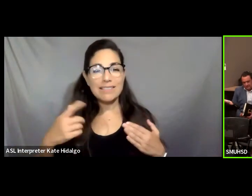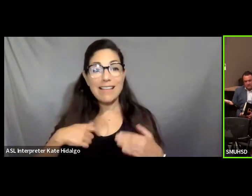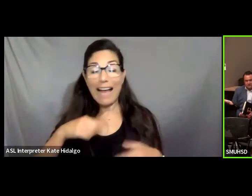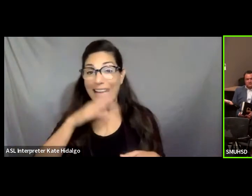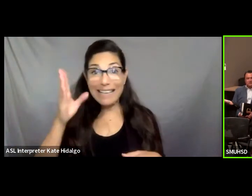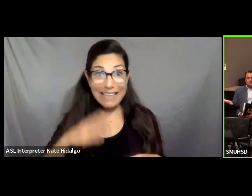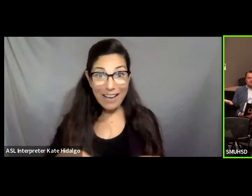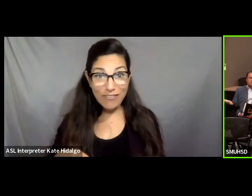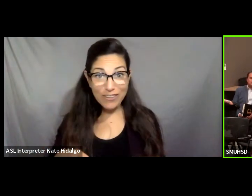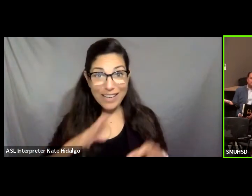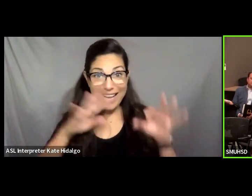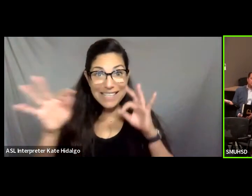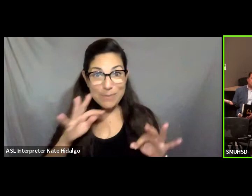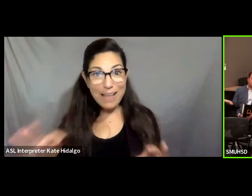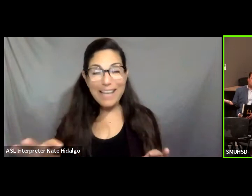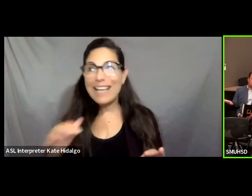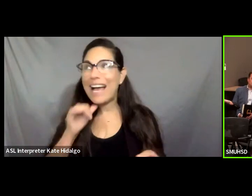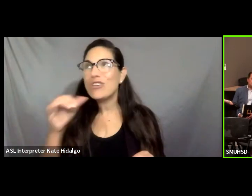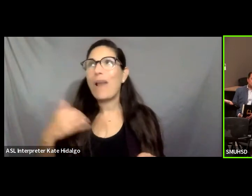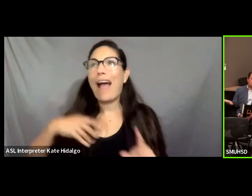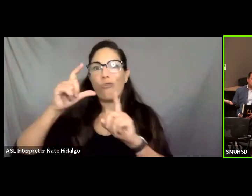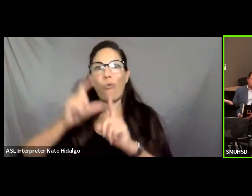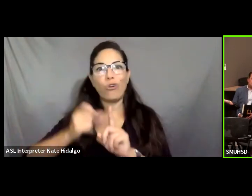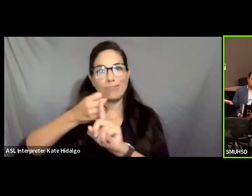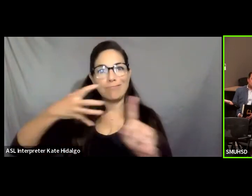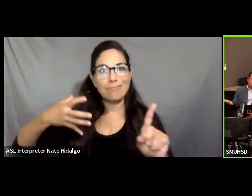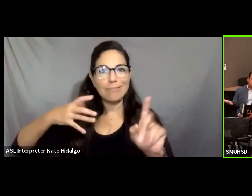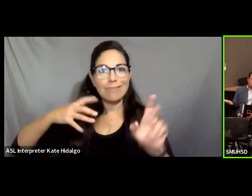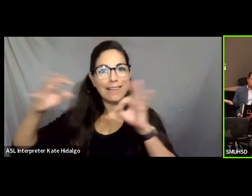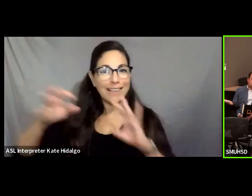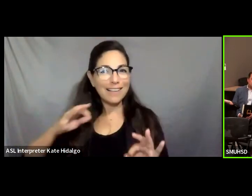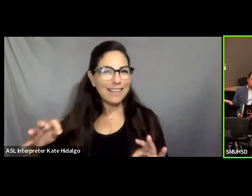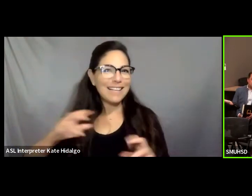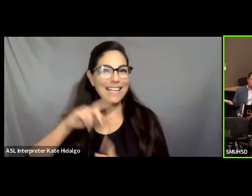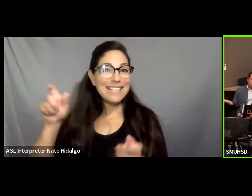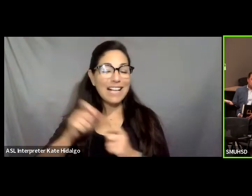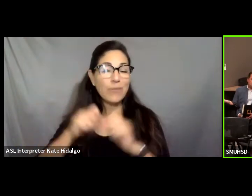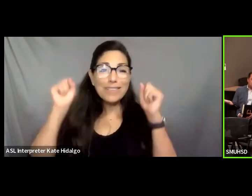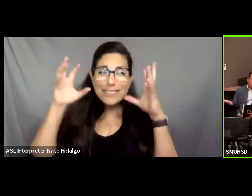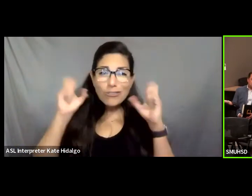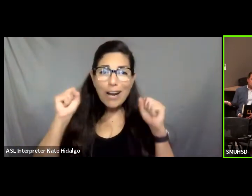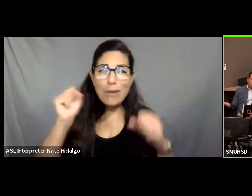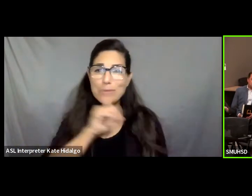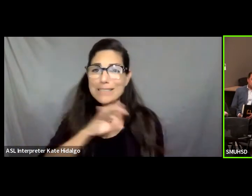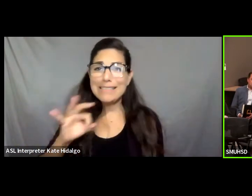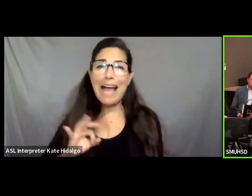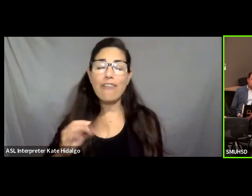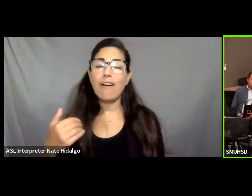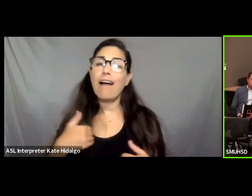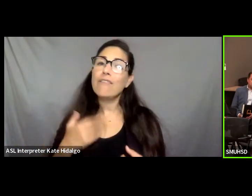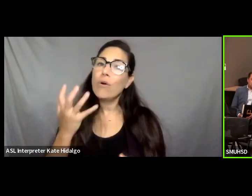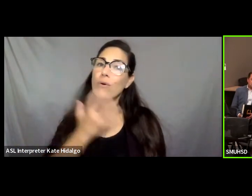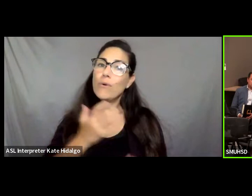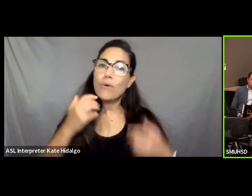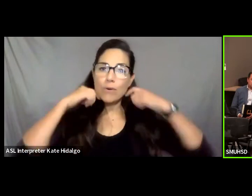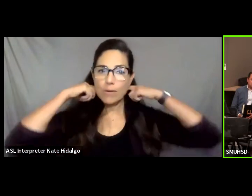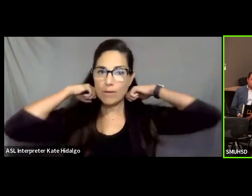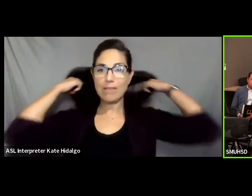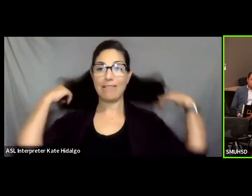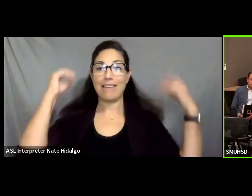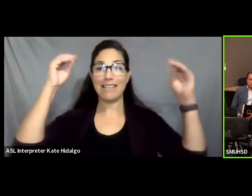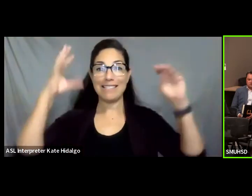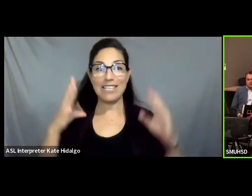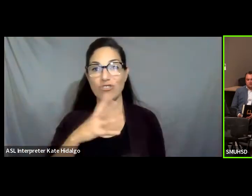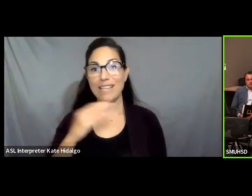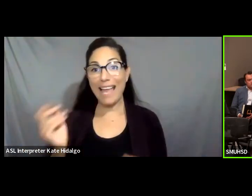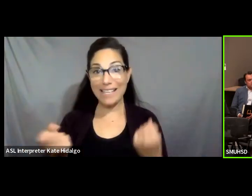never explain or don't have the words to tell you what an incredible staff I have, both again, teachers and